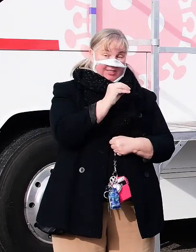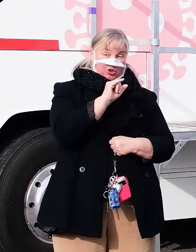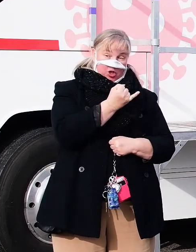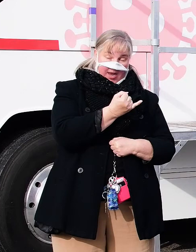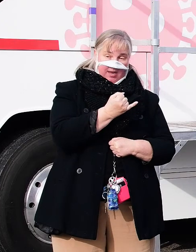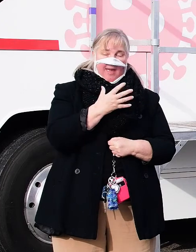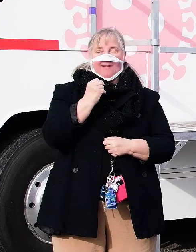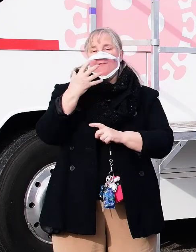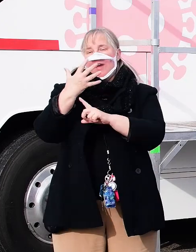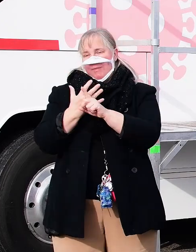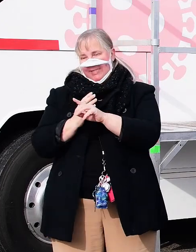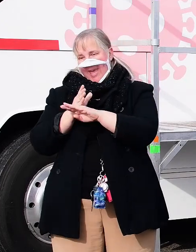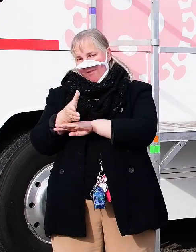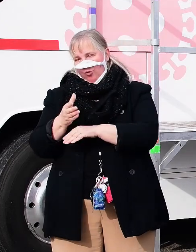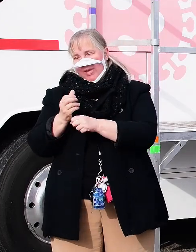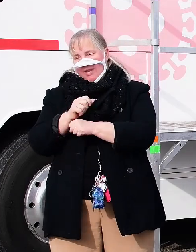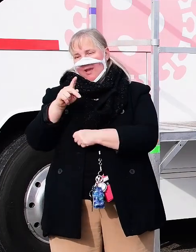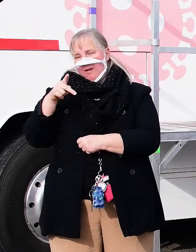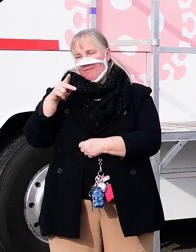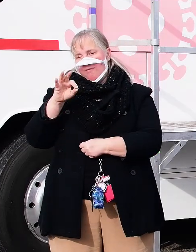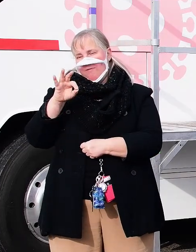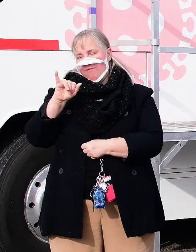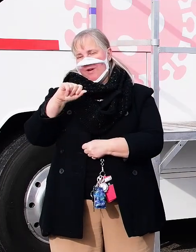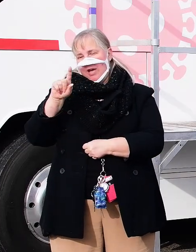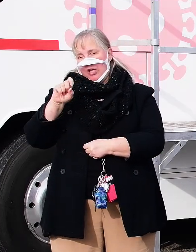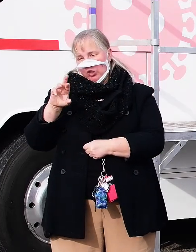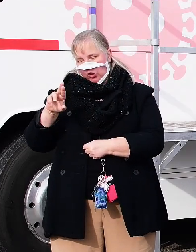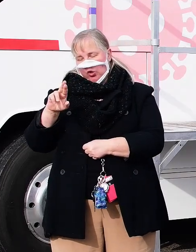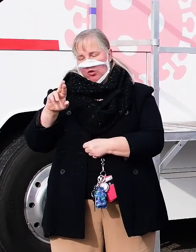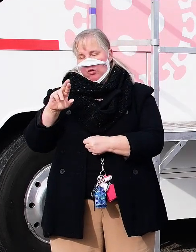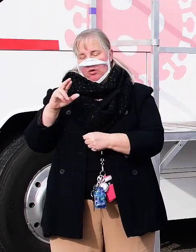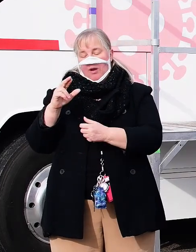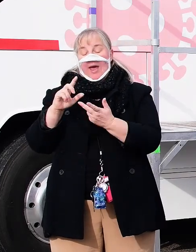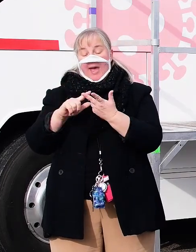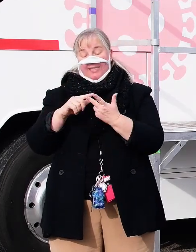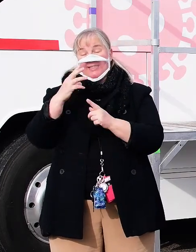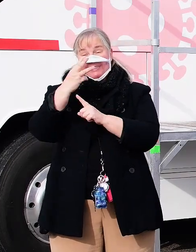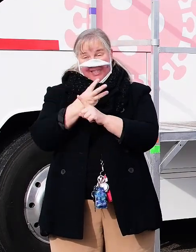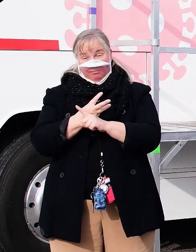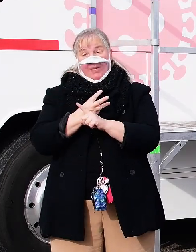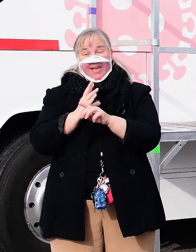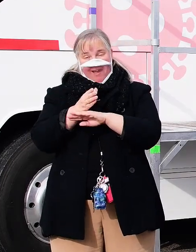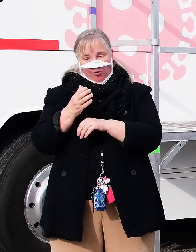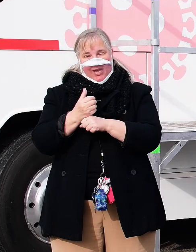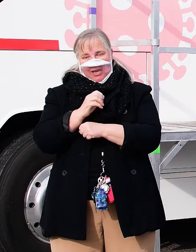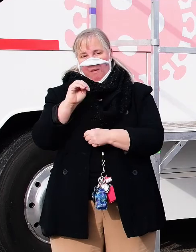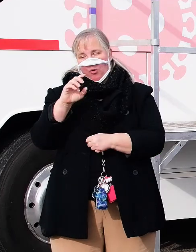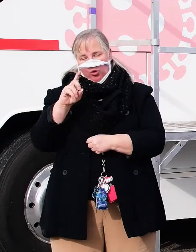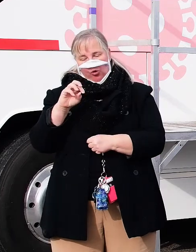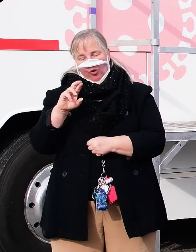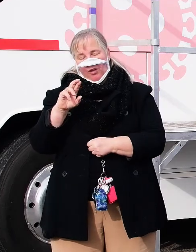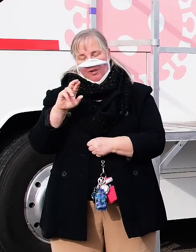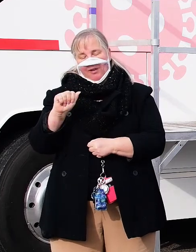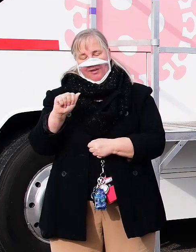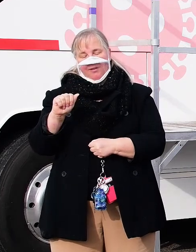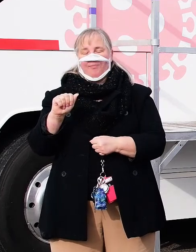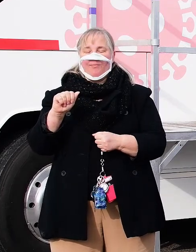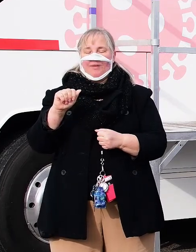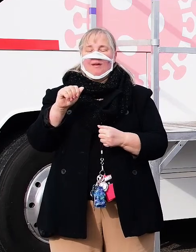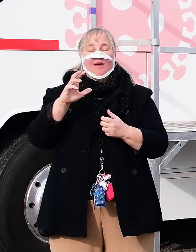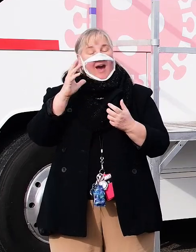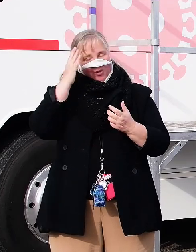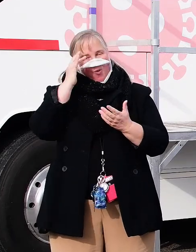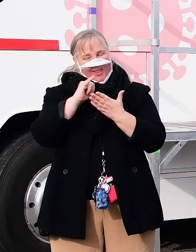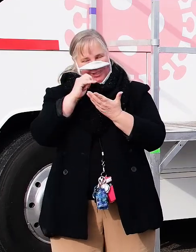5 months after getting the Pfizer vaccine and 6 months after getting Moderna. I know, confusing. So for